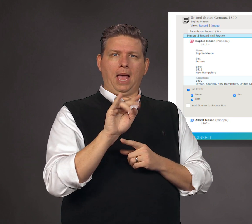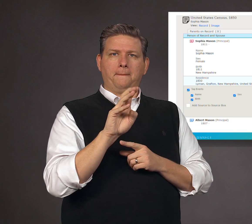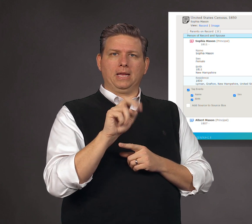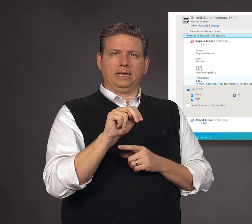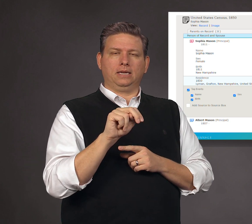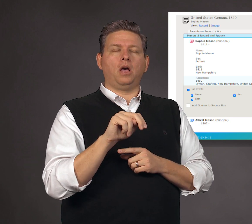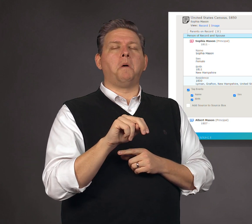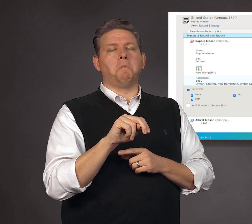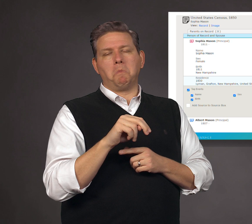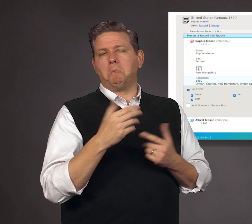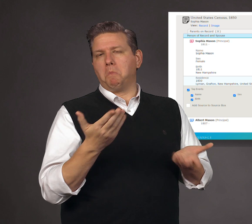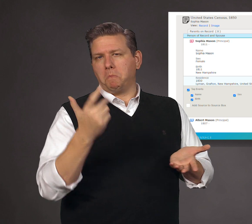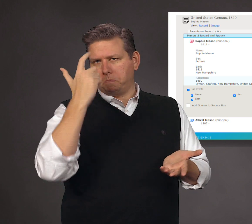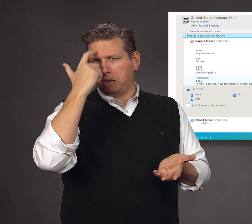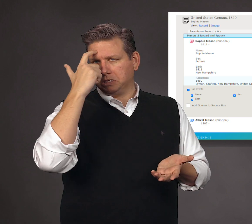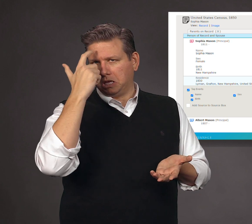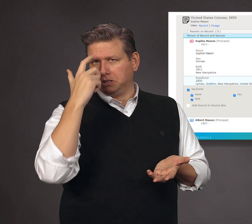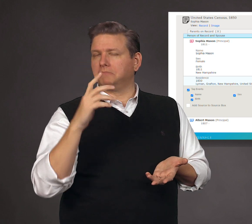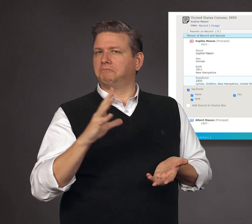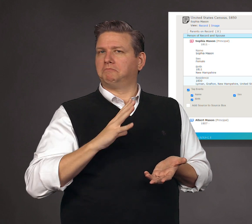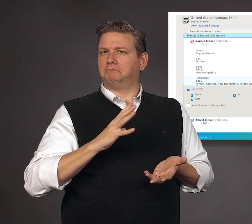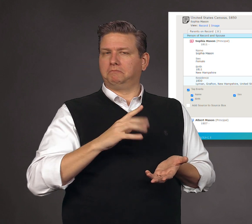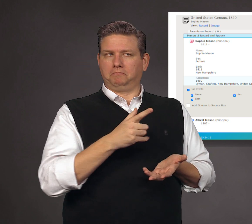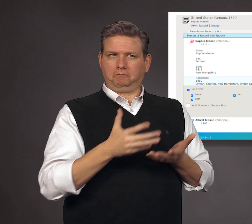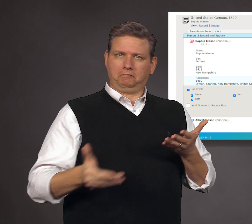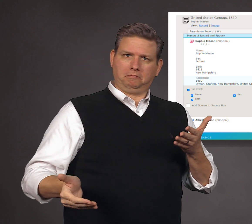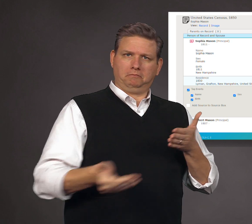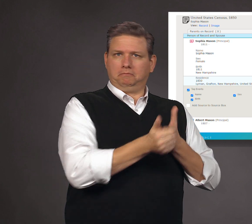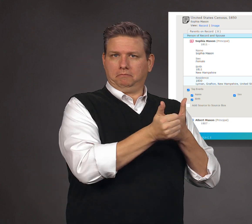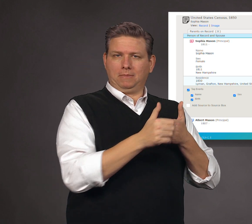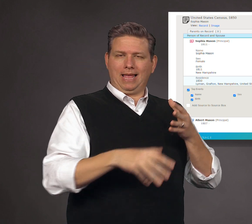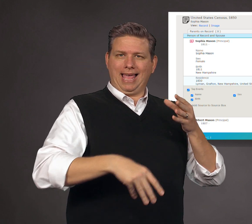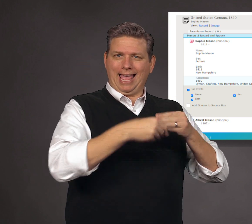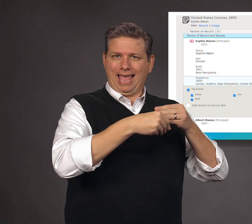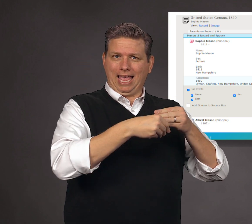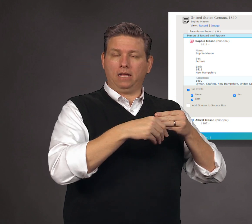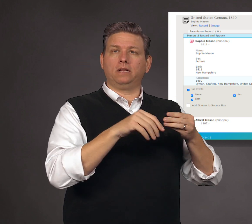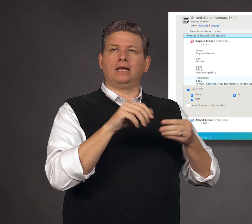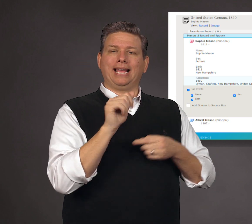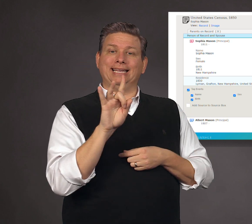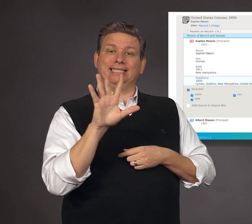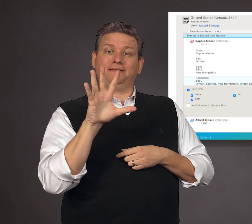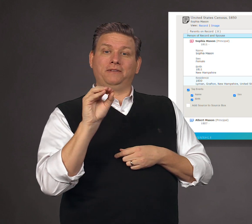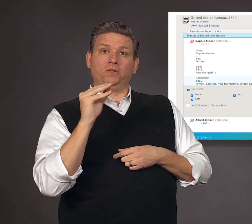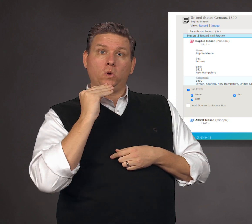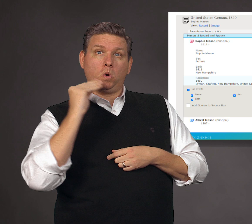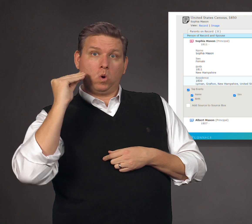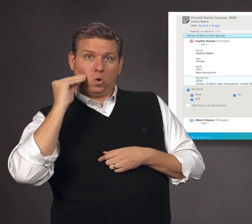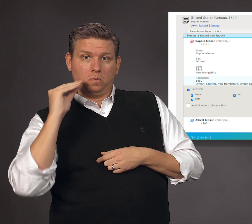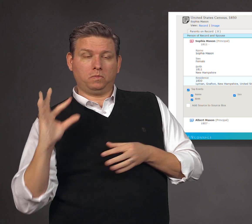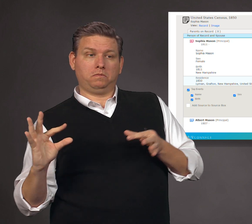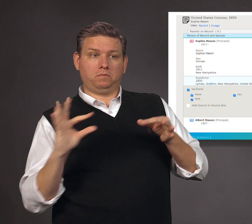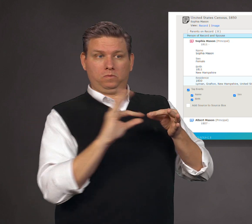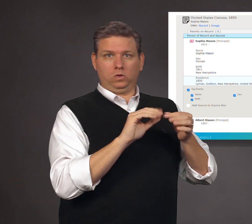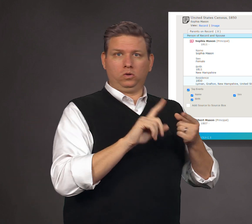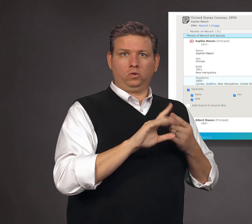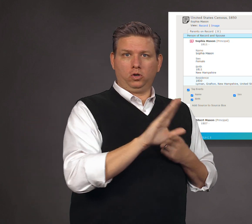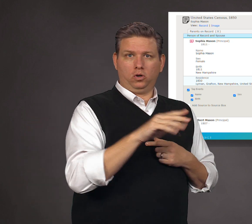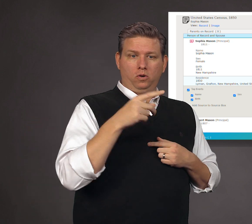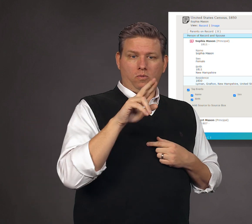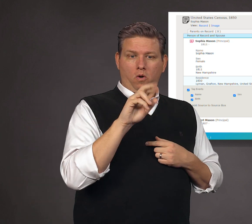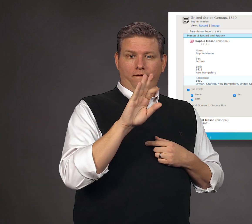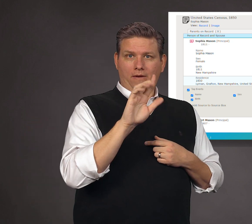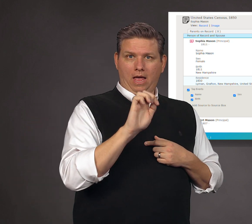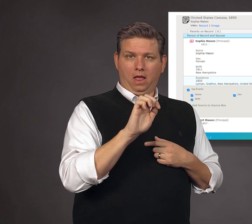sense. I will click the Add button to add Sophia's 1850 residence to her profile and then type in a reason.